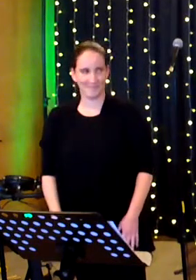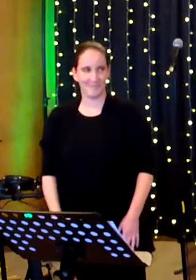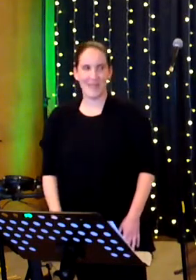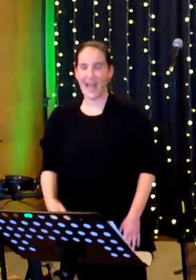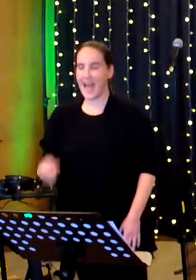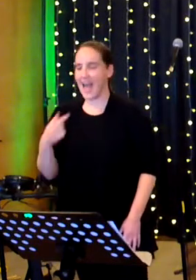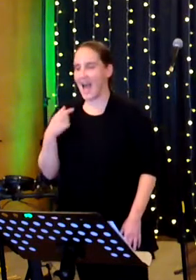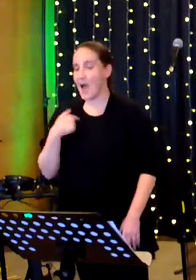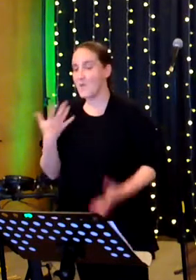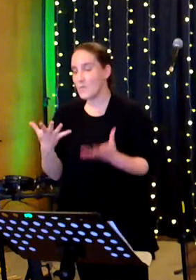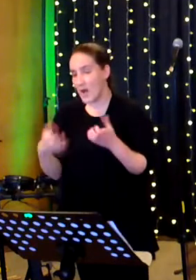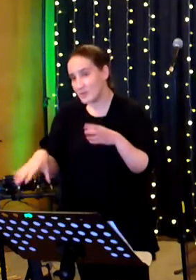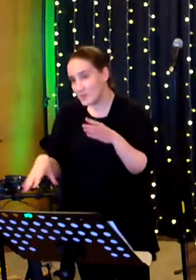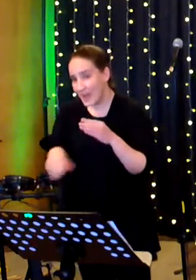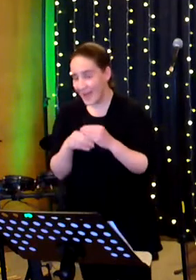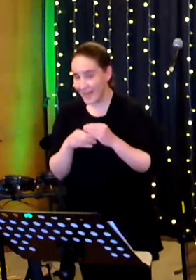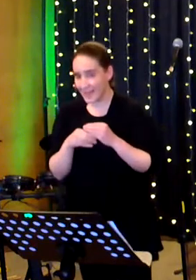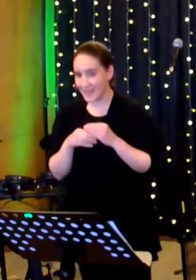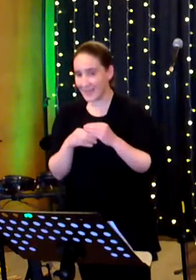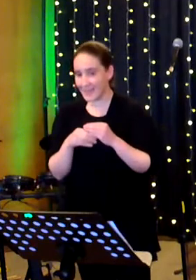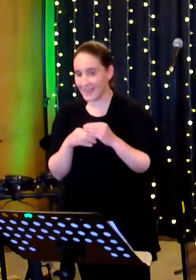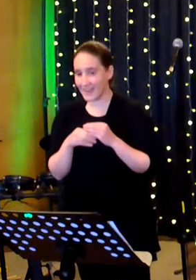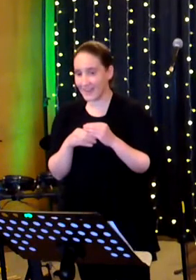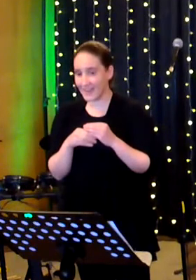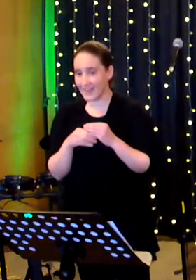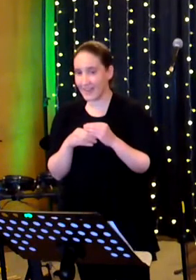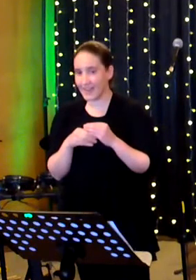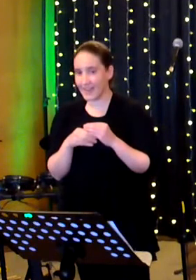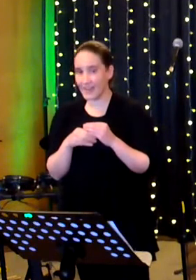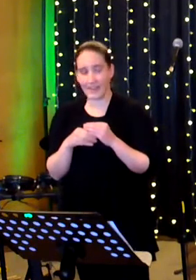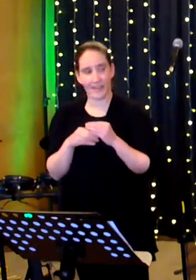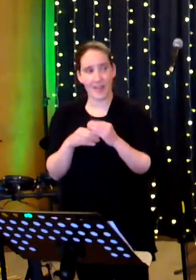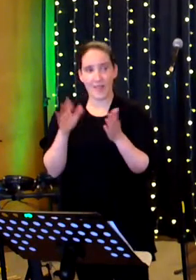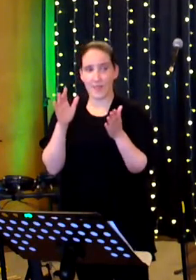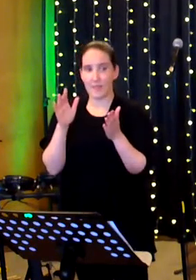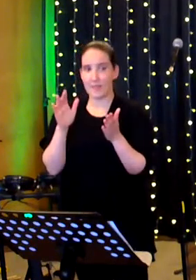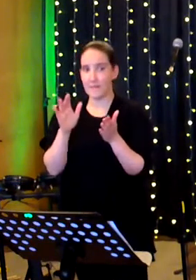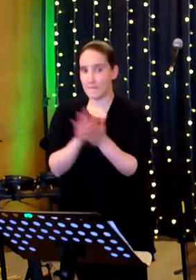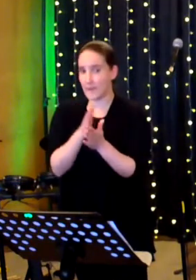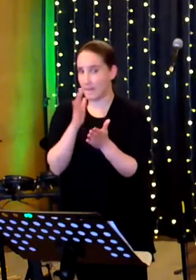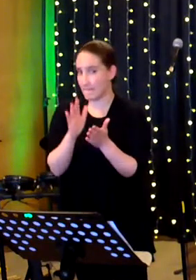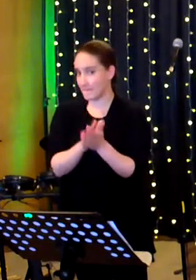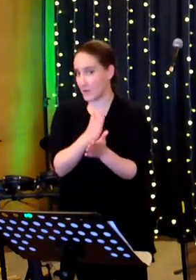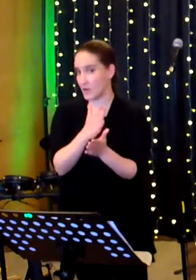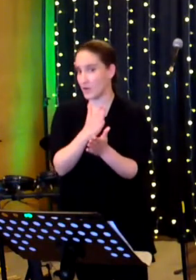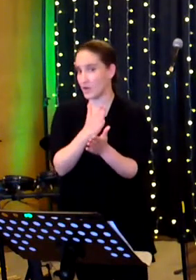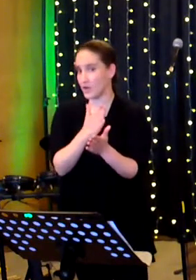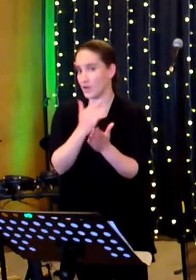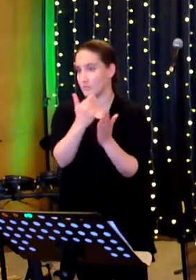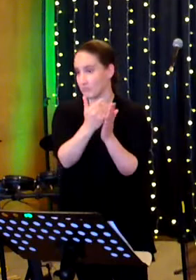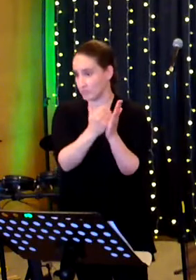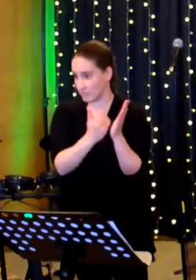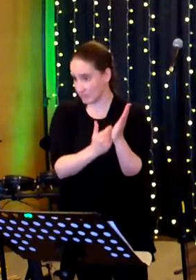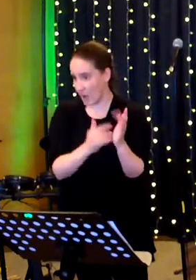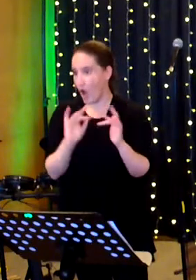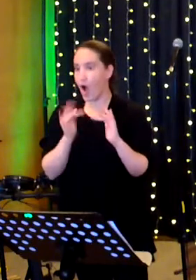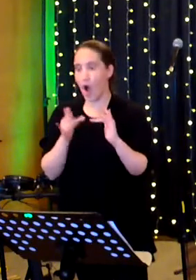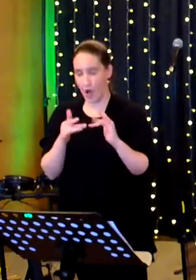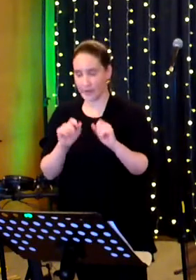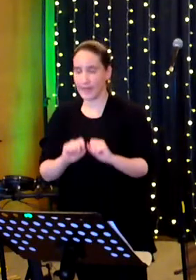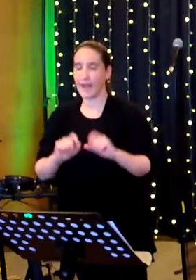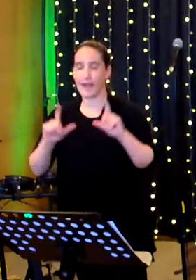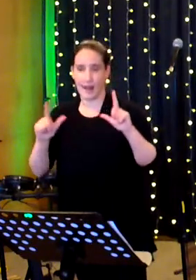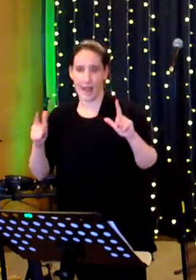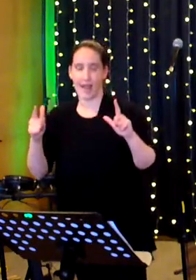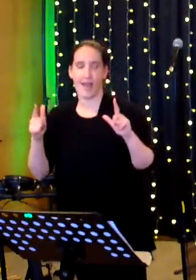before, but I want to just let you know that the handout, every single week, I do this handout. I know people who have been here before, you've heard me, because I